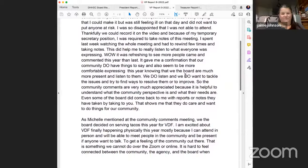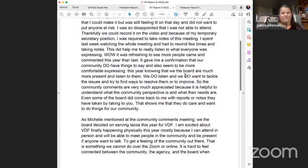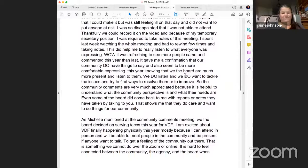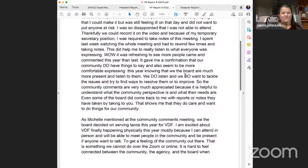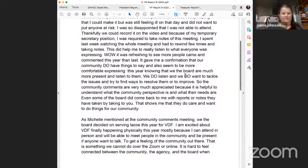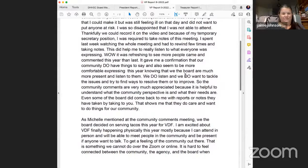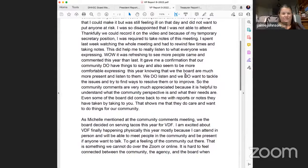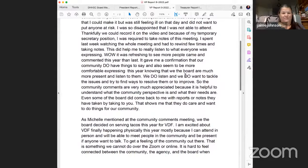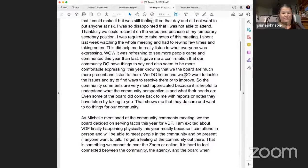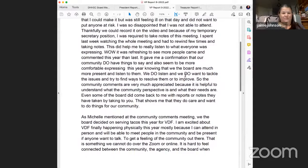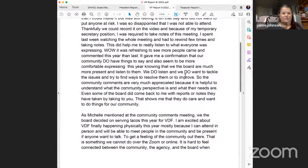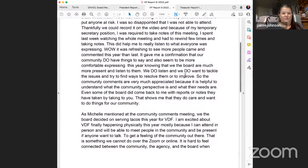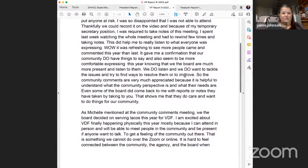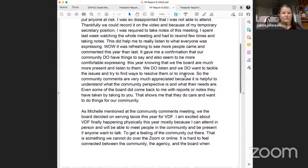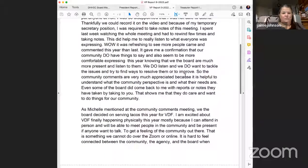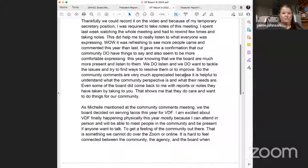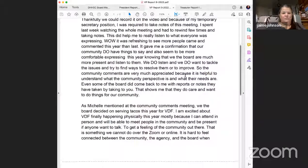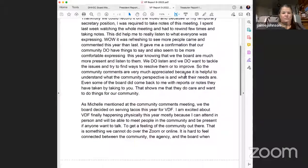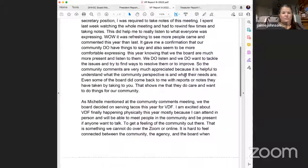Mm.